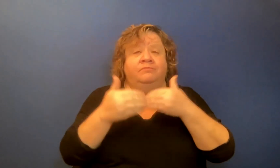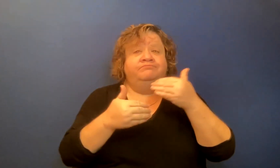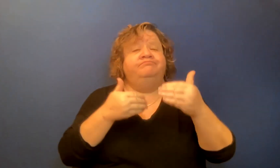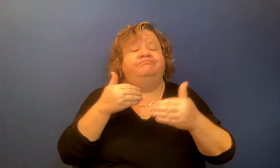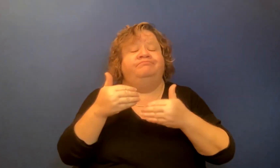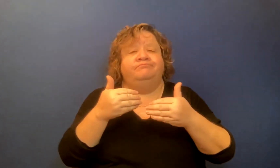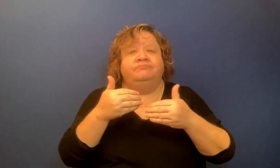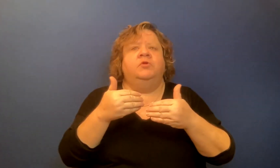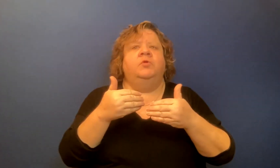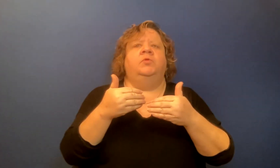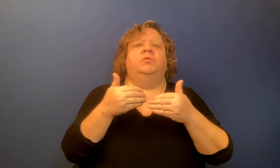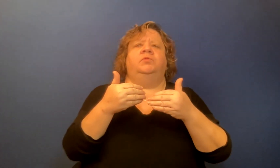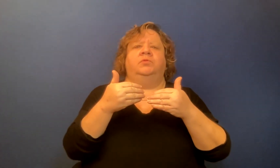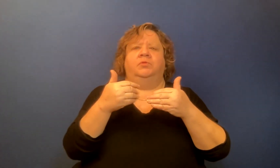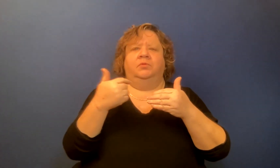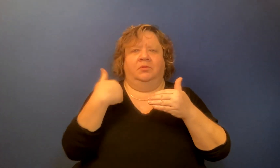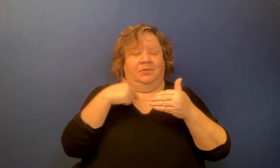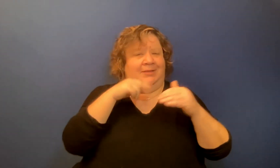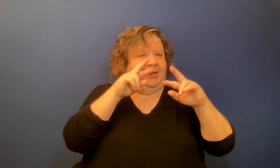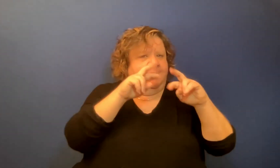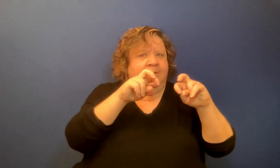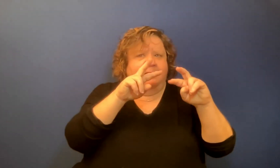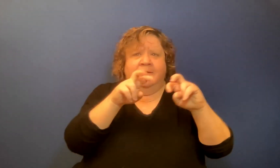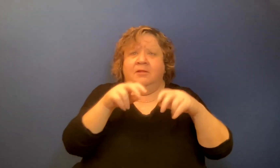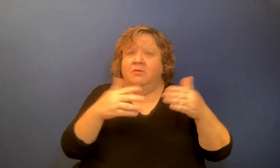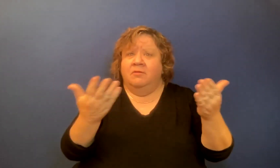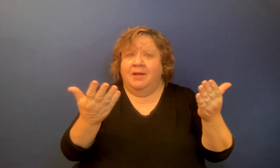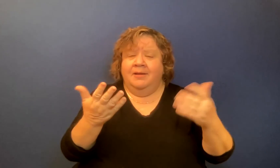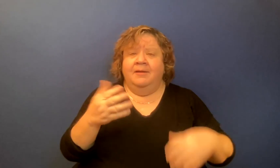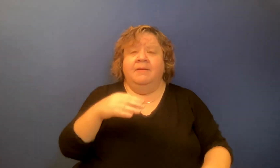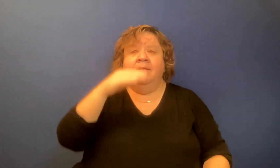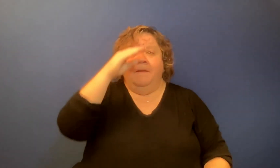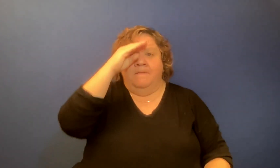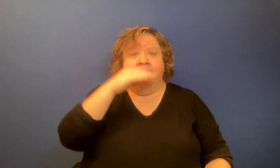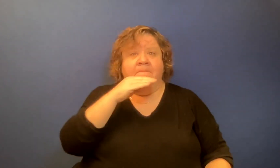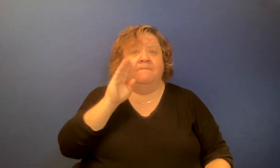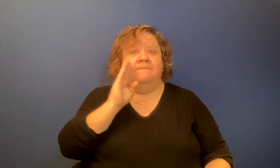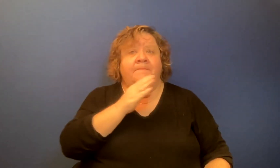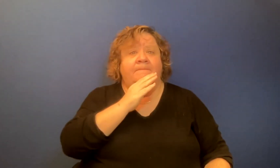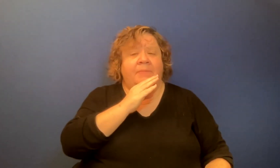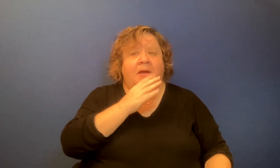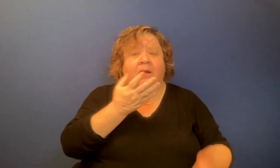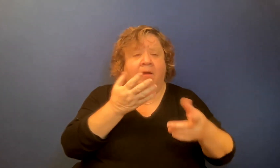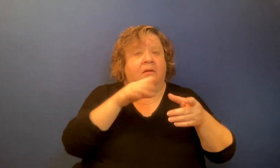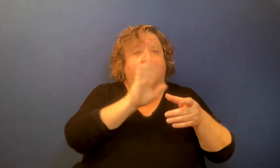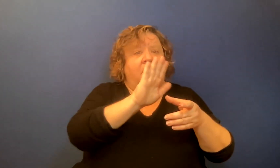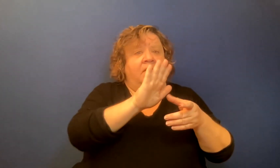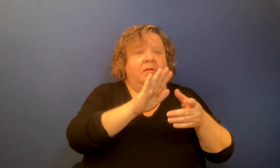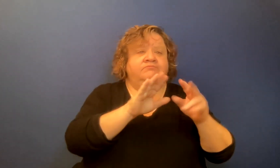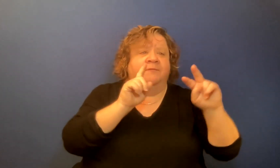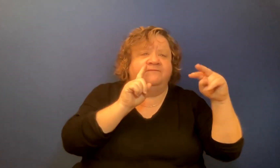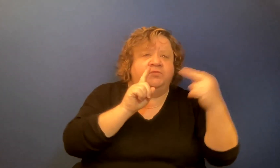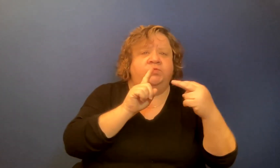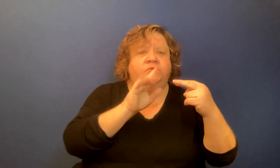left behind. So I think the more you can pull their voices into these